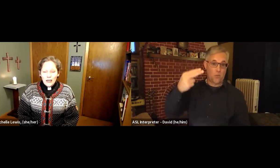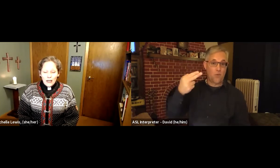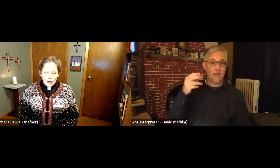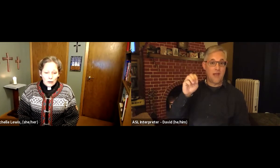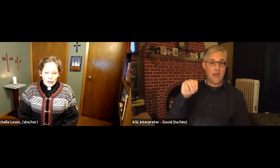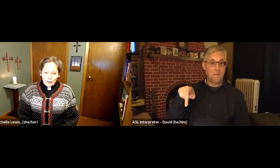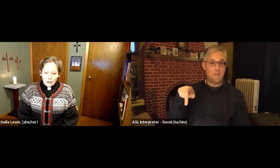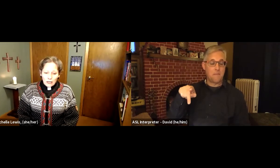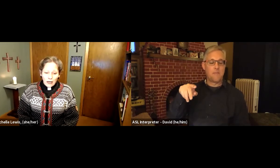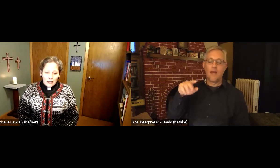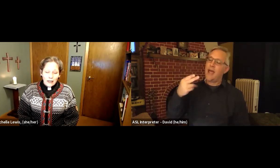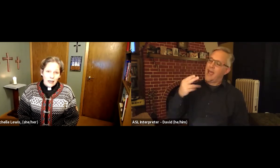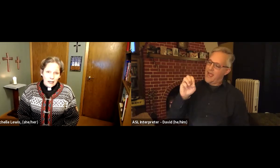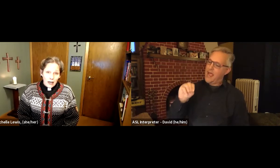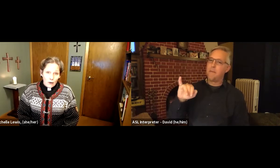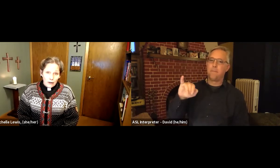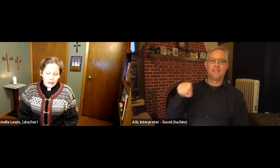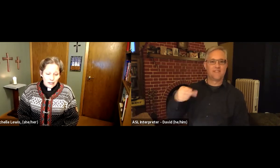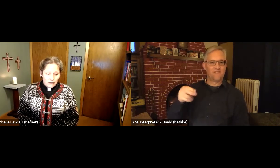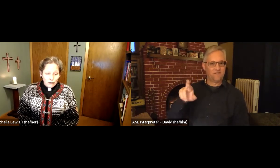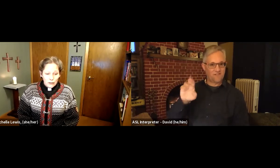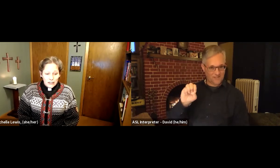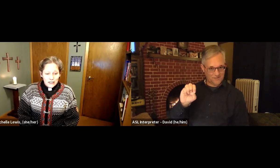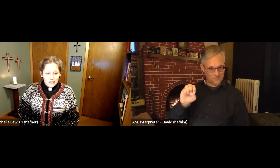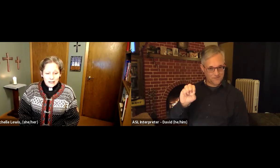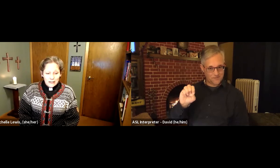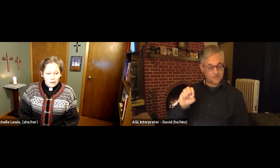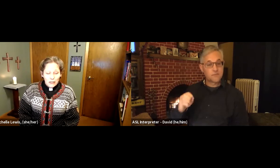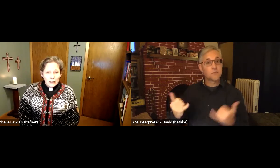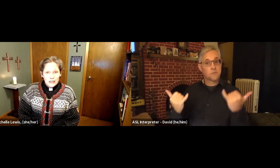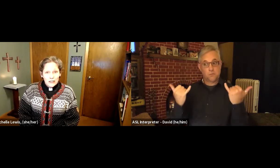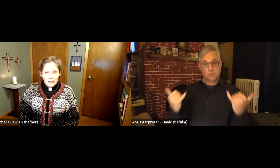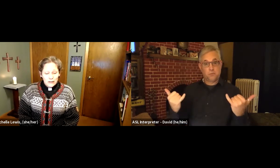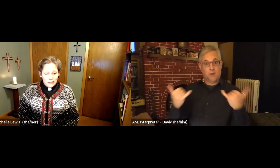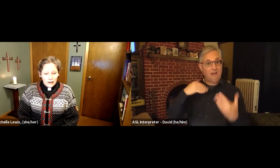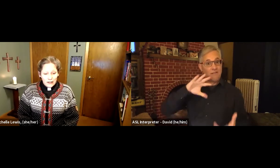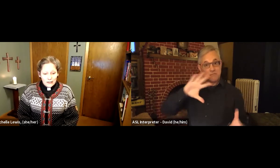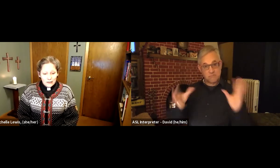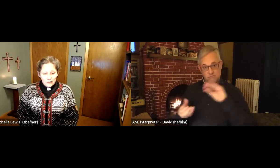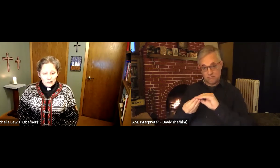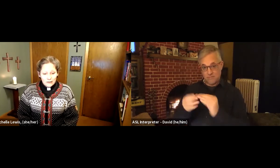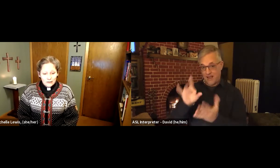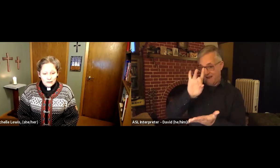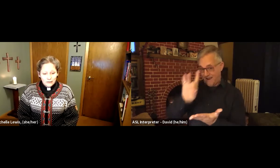Today, we only had 8 hours and 46 minutes of daylight.